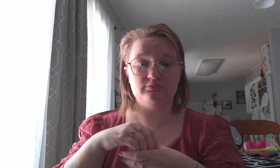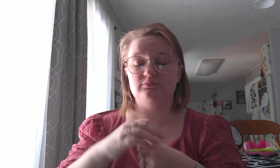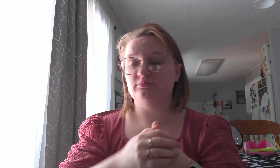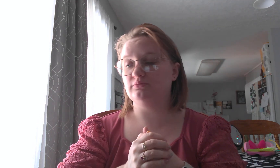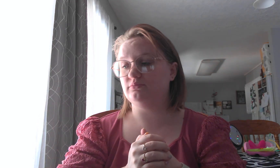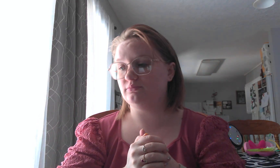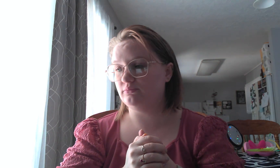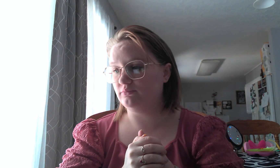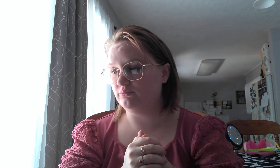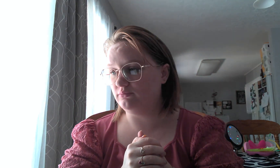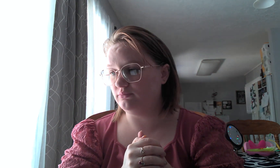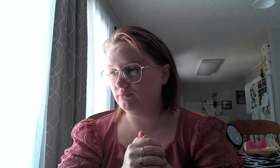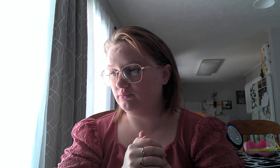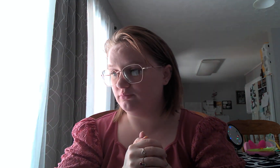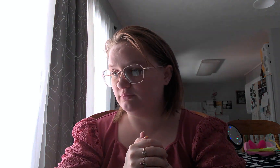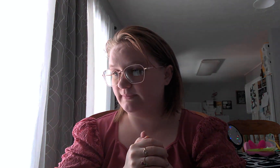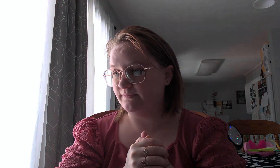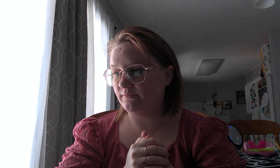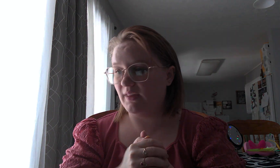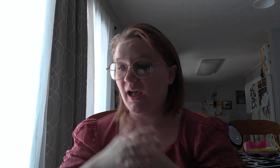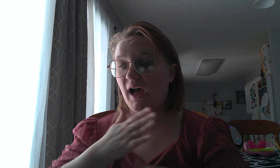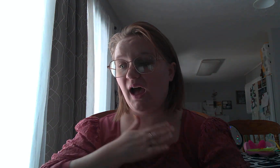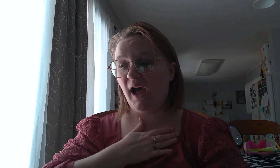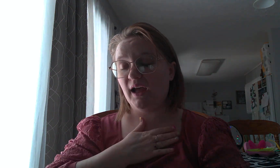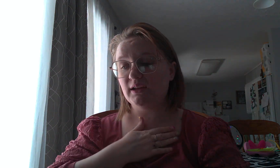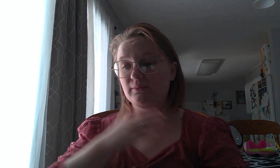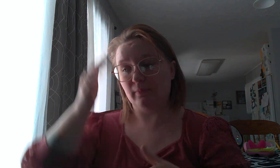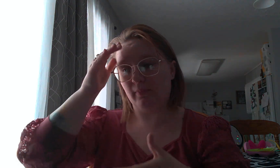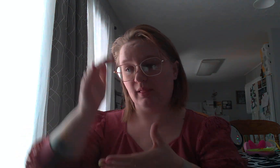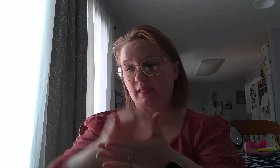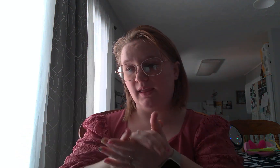regardless of the situation they're in.